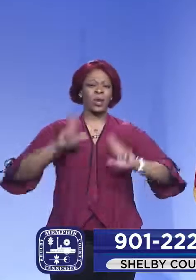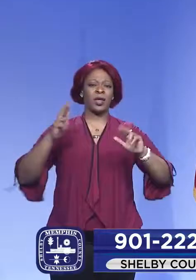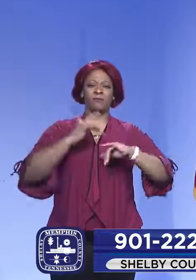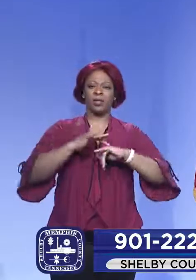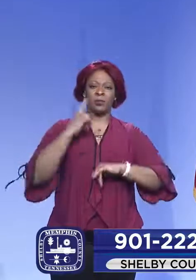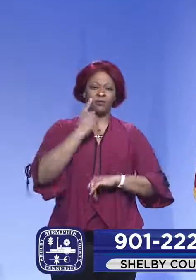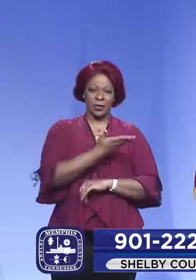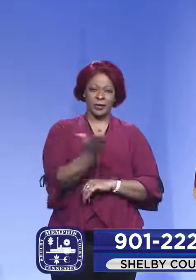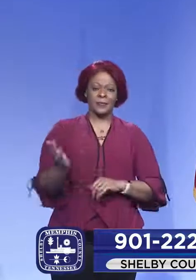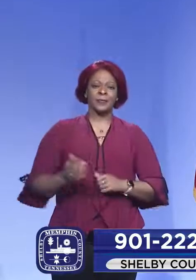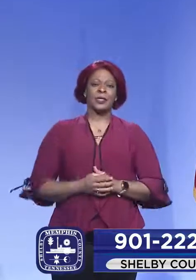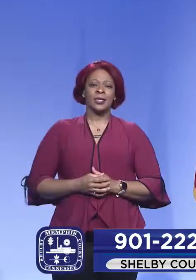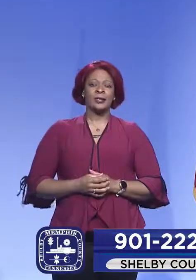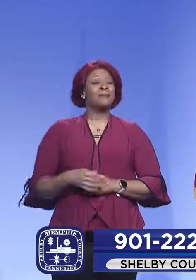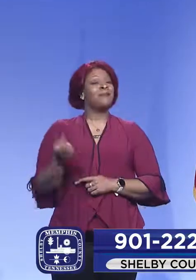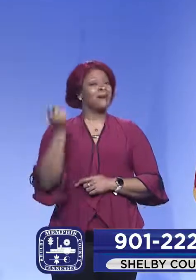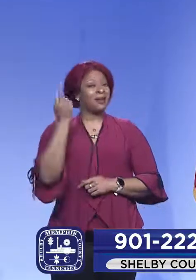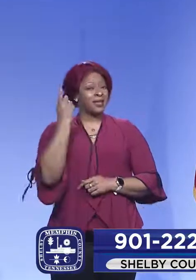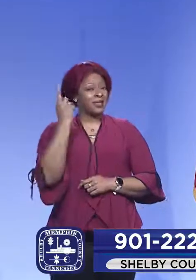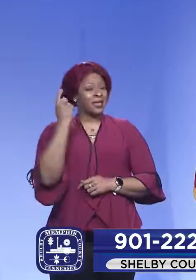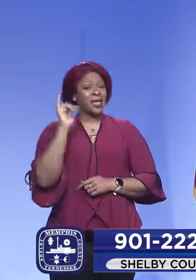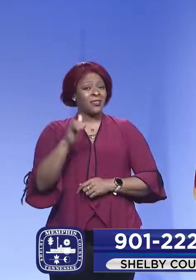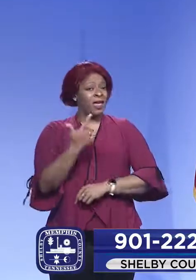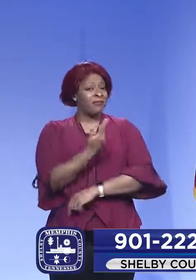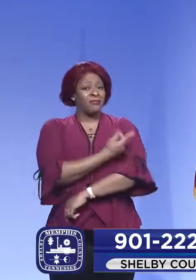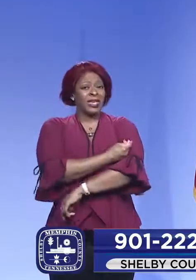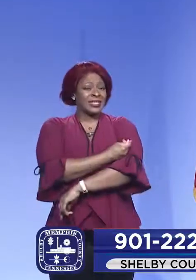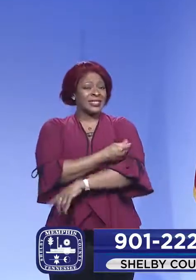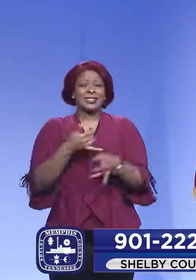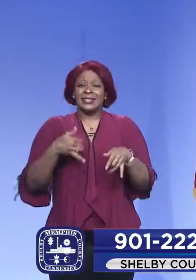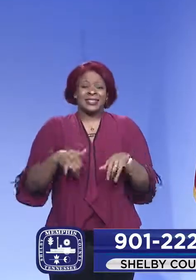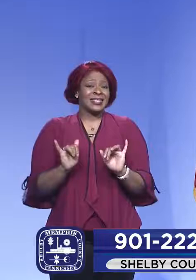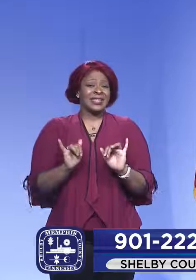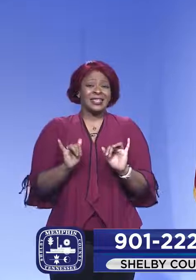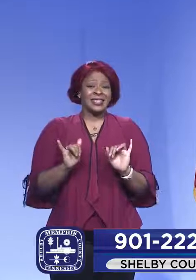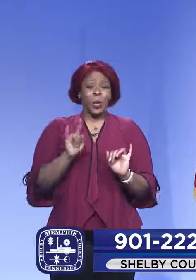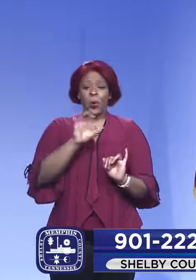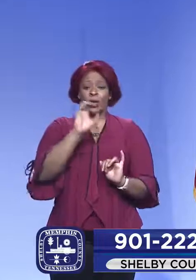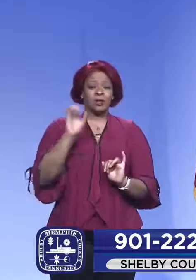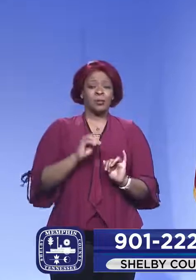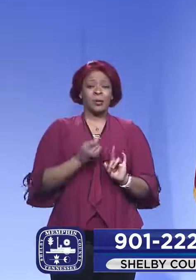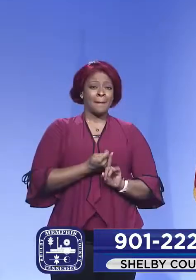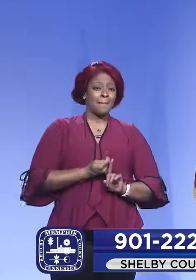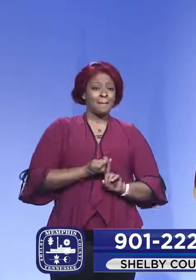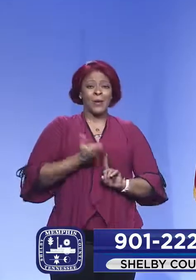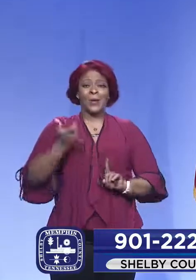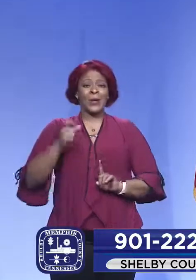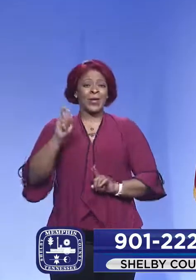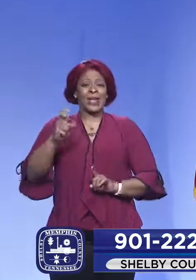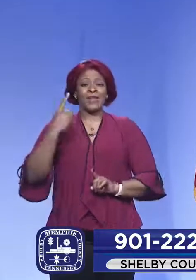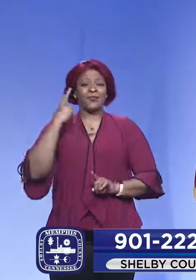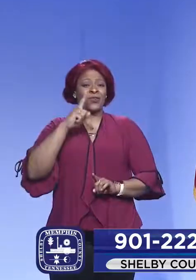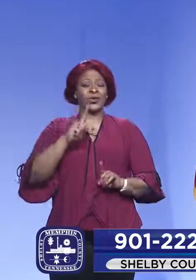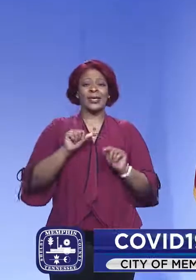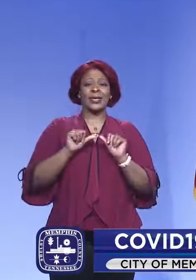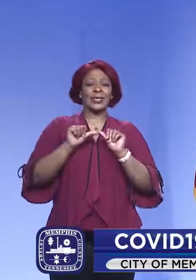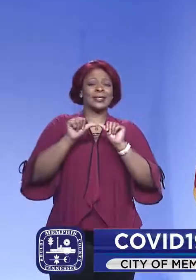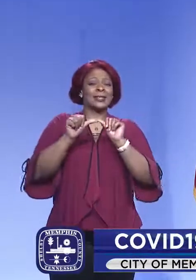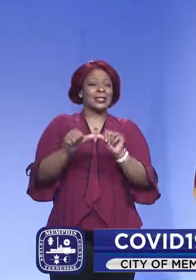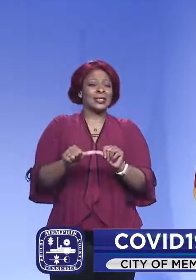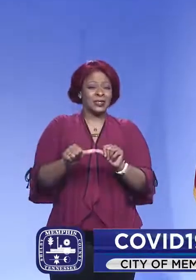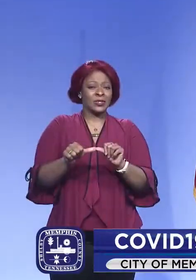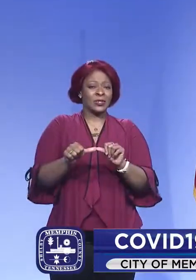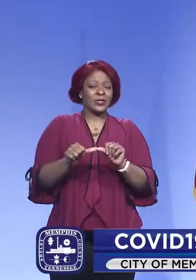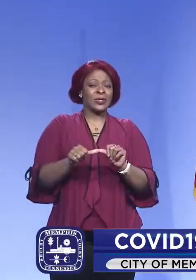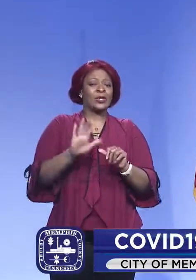you. But understand that the vaccine still does not eliminate the need for us to continue